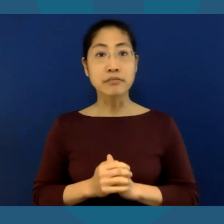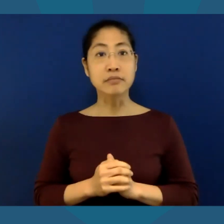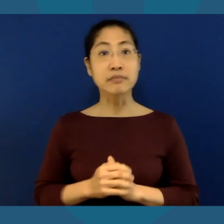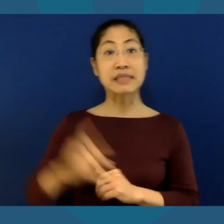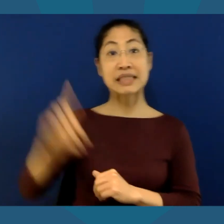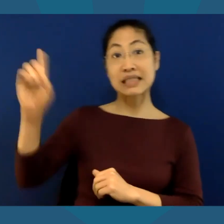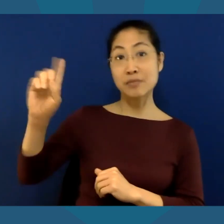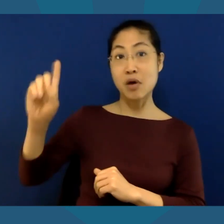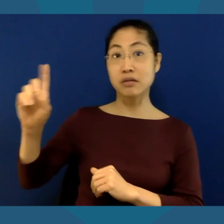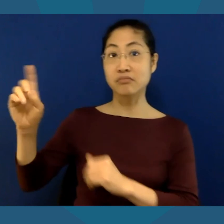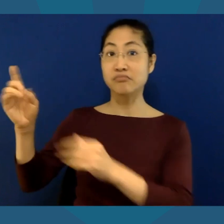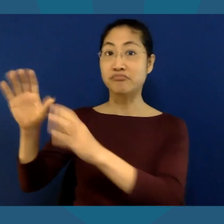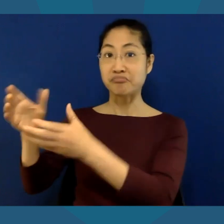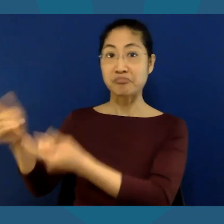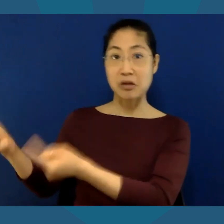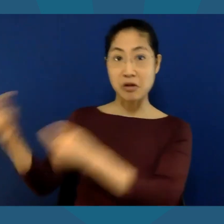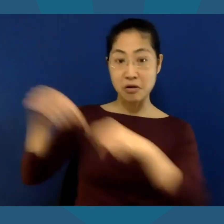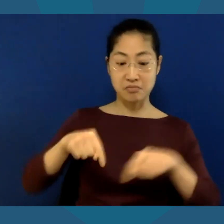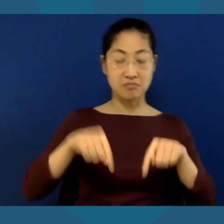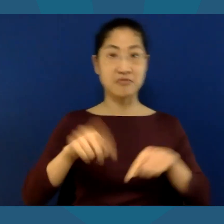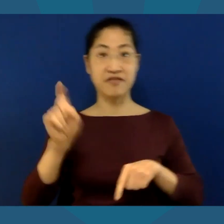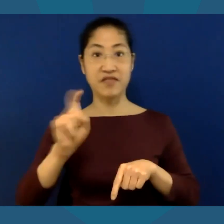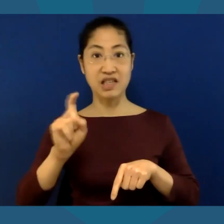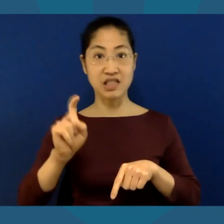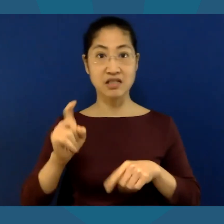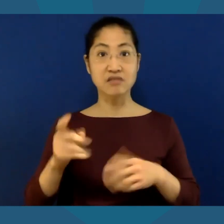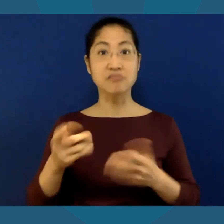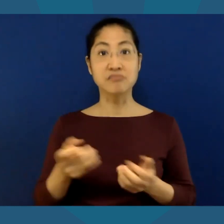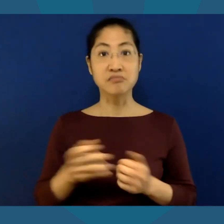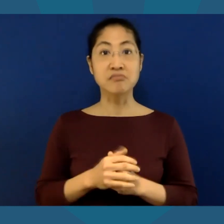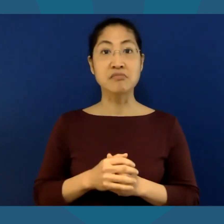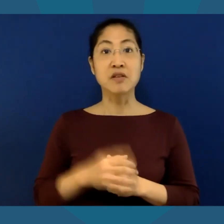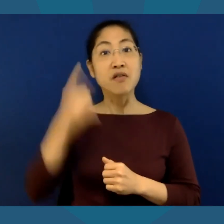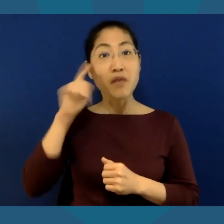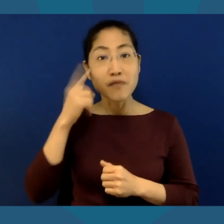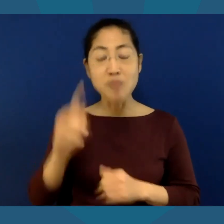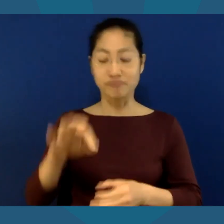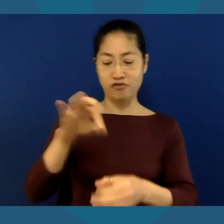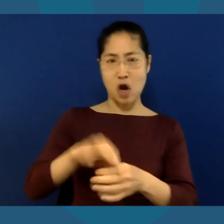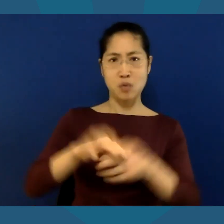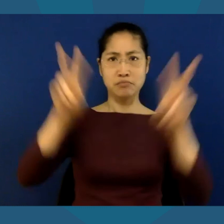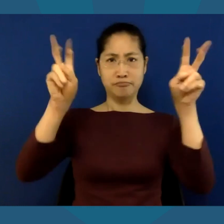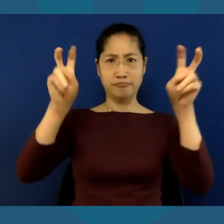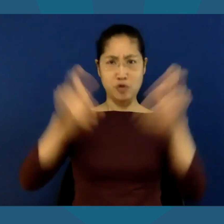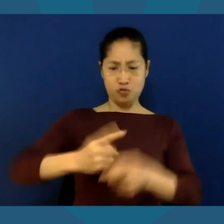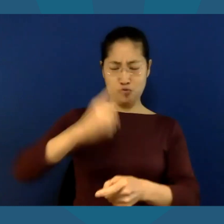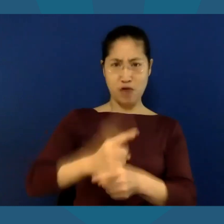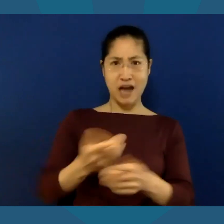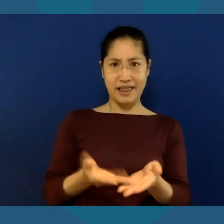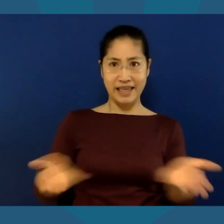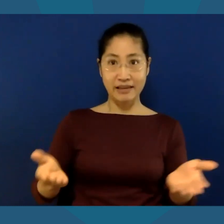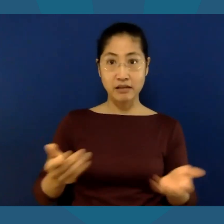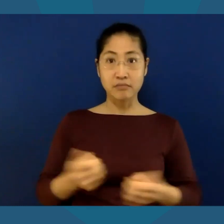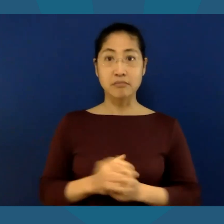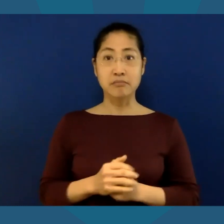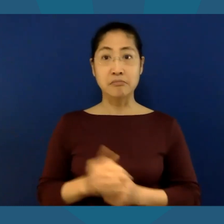Sending Democrats to Phoenix who merely vote the, quote, right way is